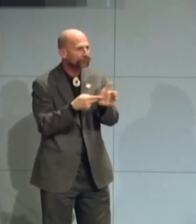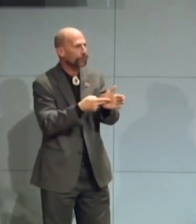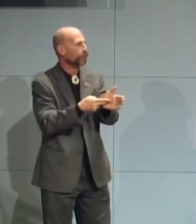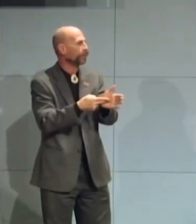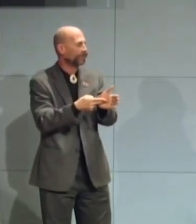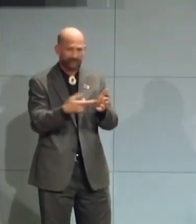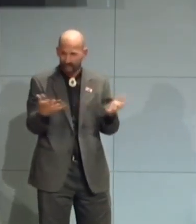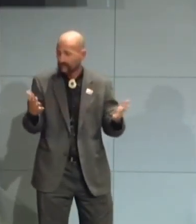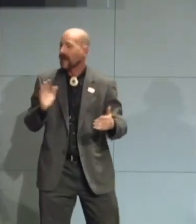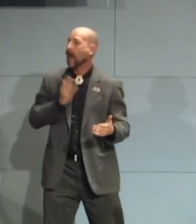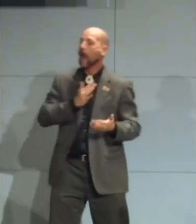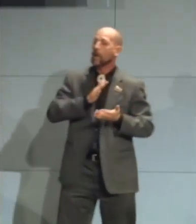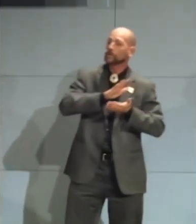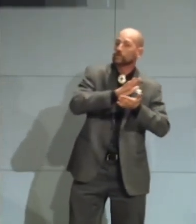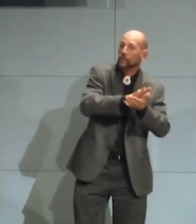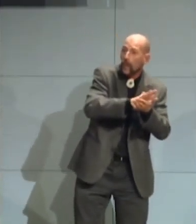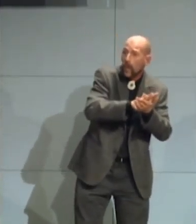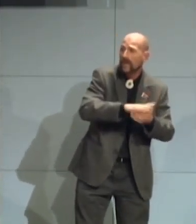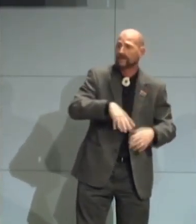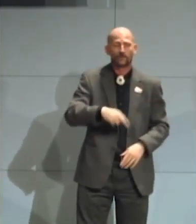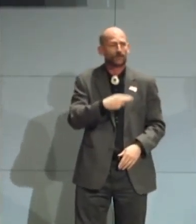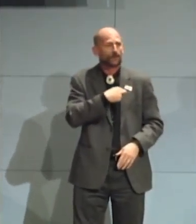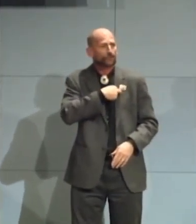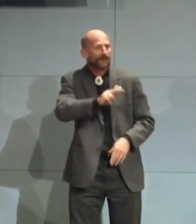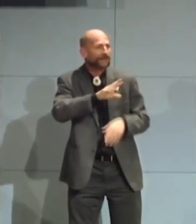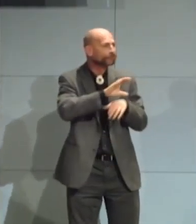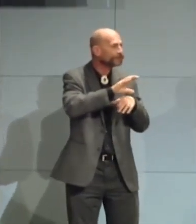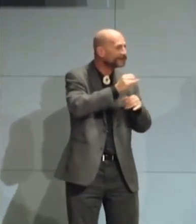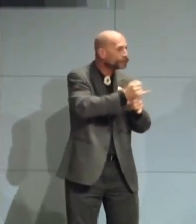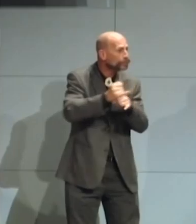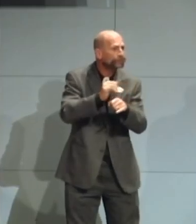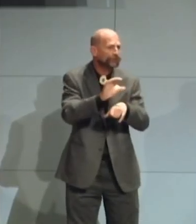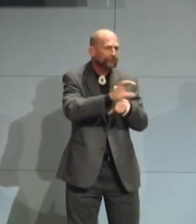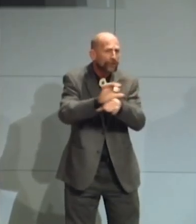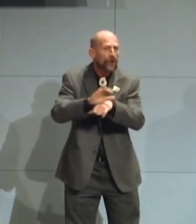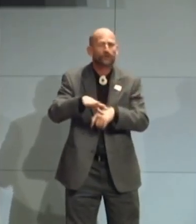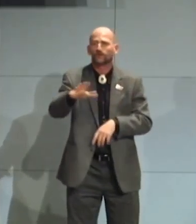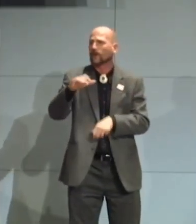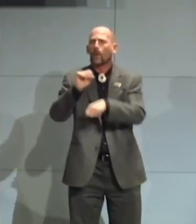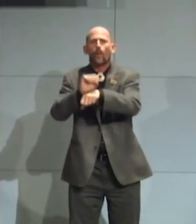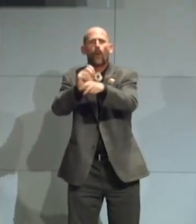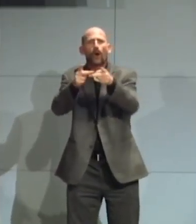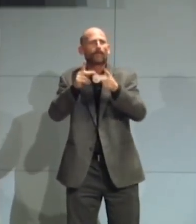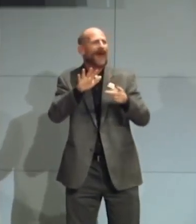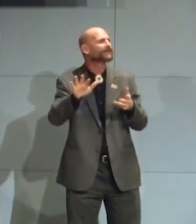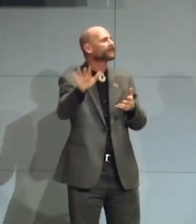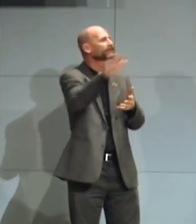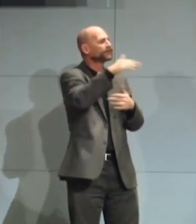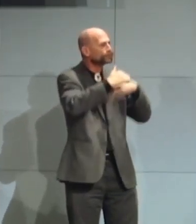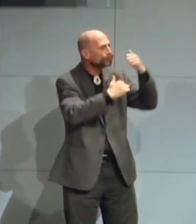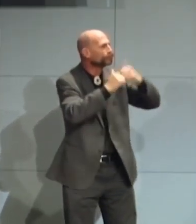have any. So feel free to, yes. We have a question over here.